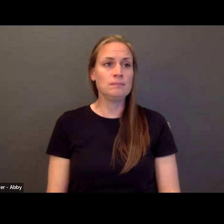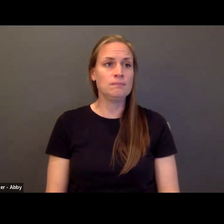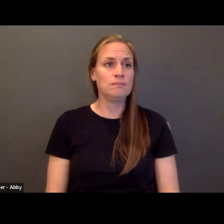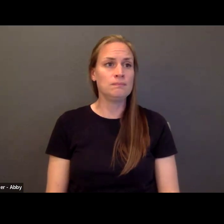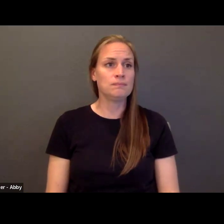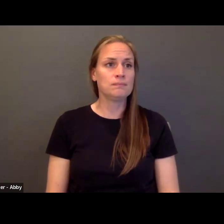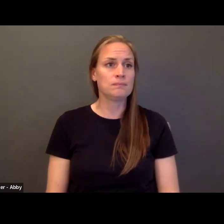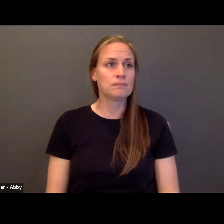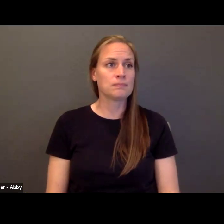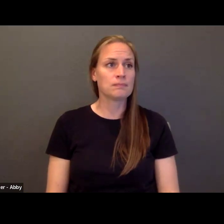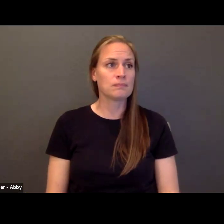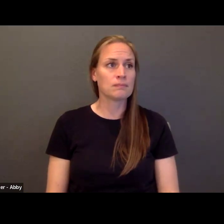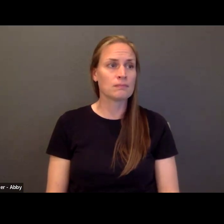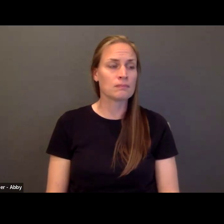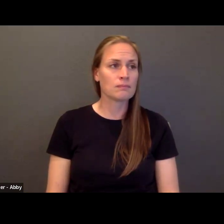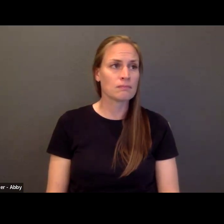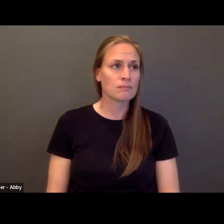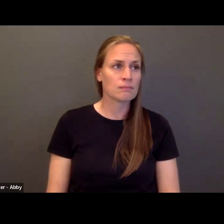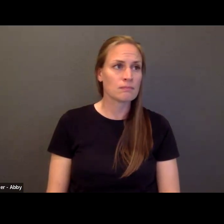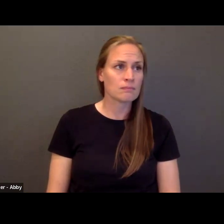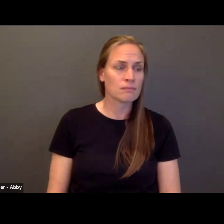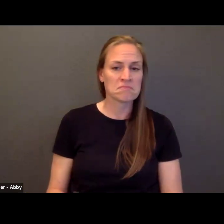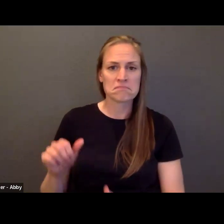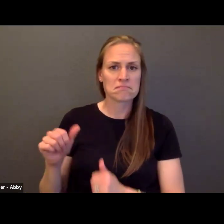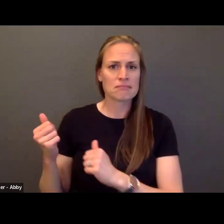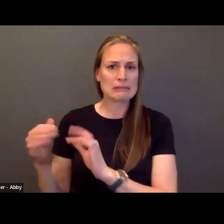And I also saw a hand up over here. Okay, welcome to you guys.